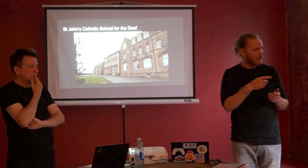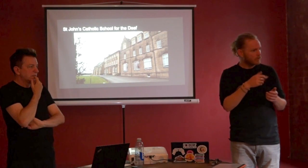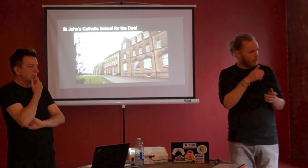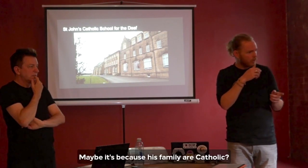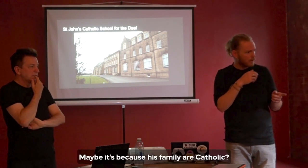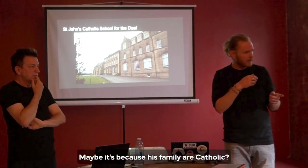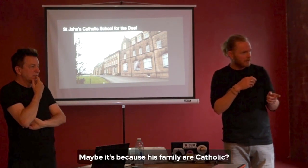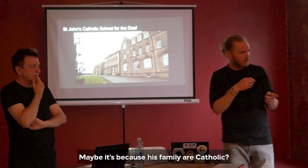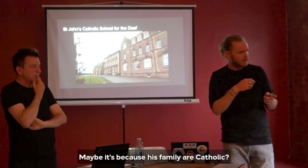And